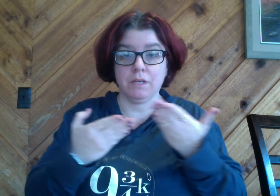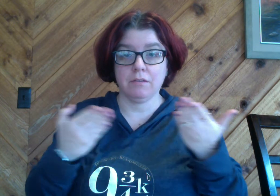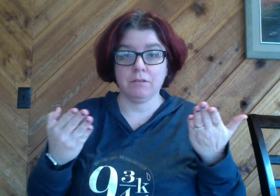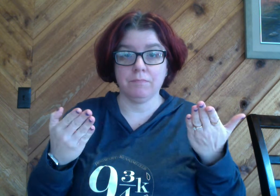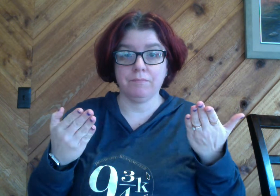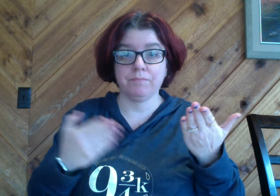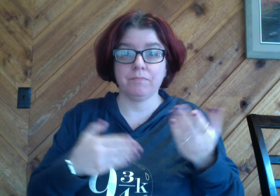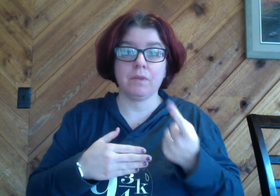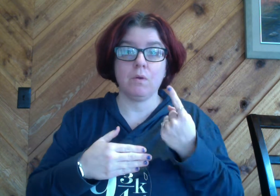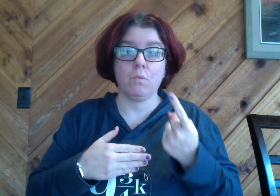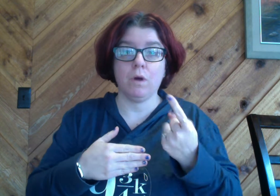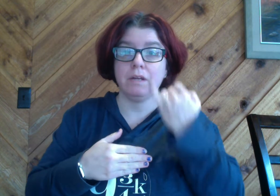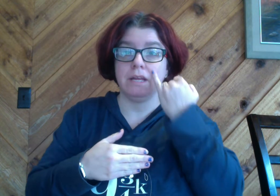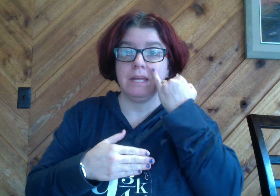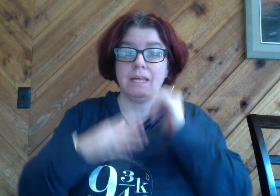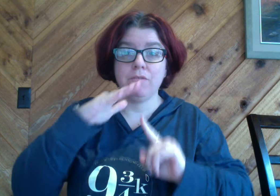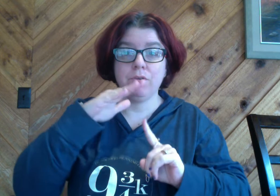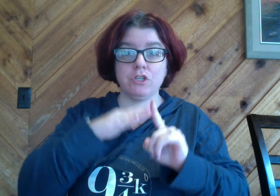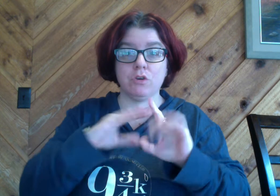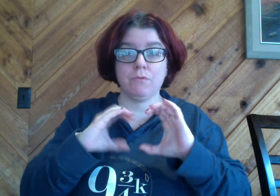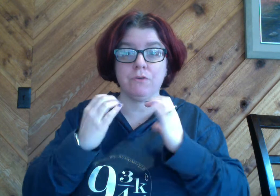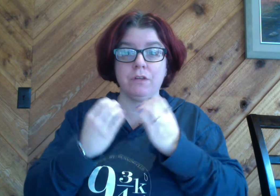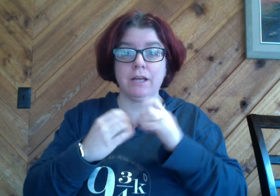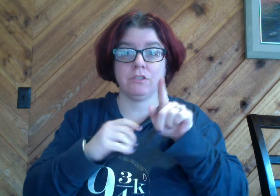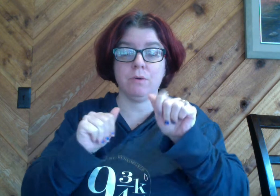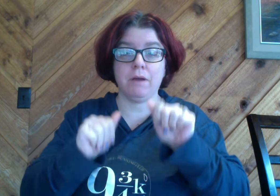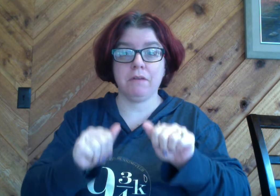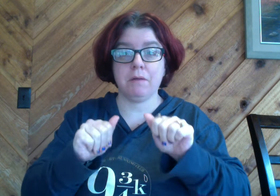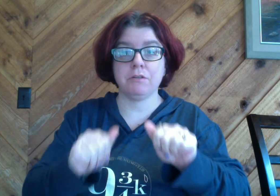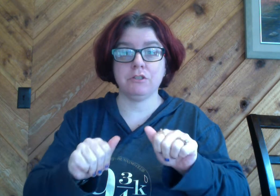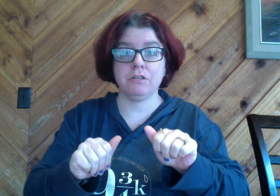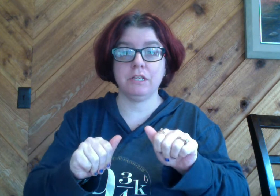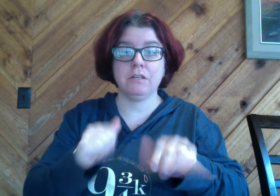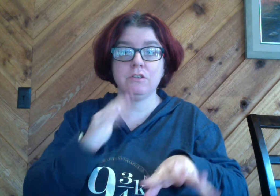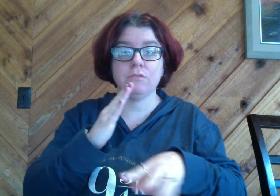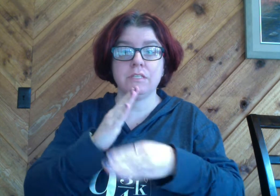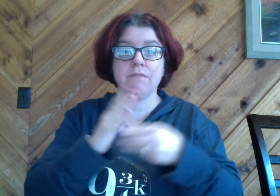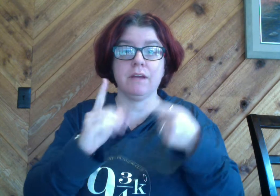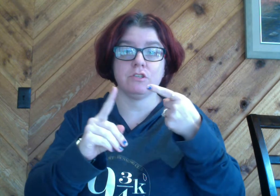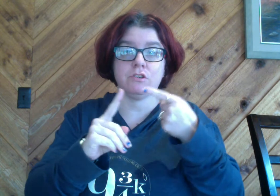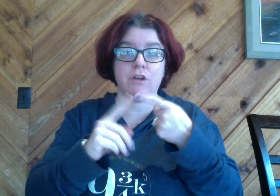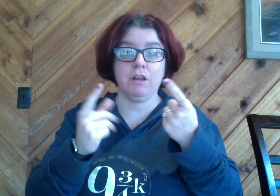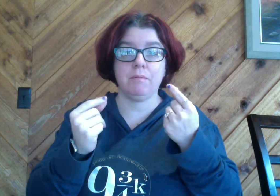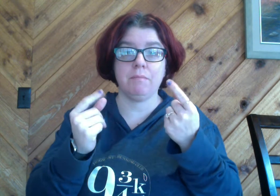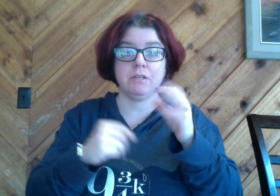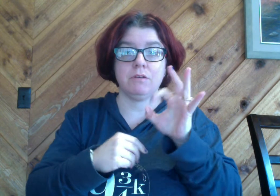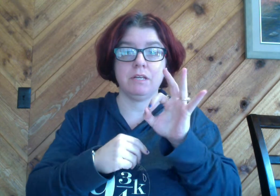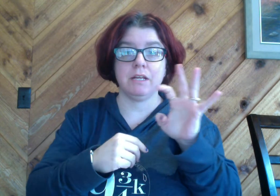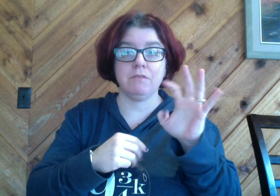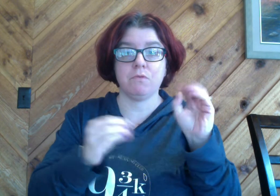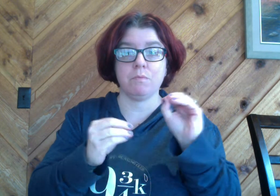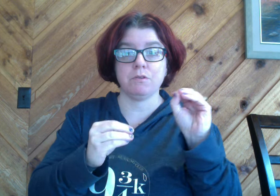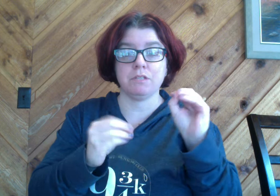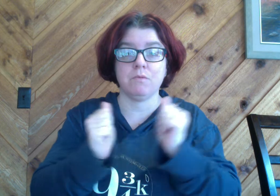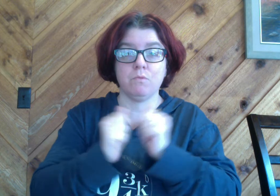things. One, if you show up for class, you have the opportunity to receive extra credit by doing 94% with